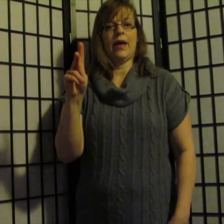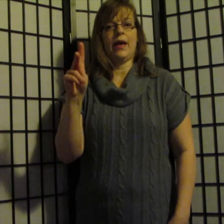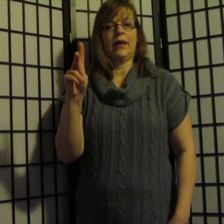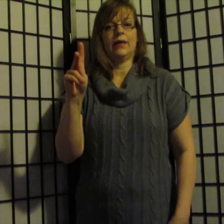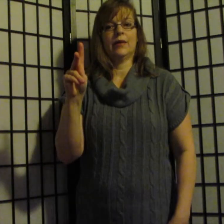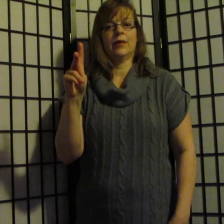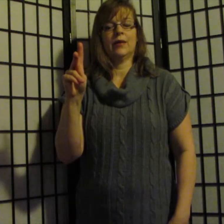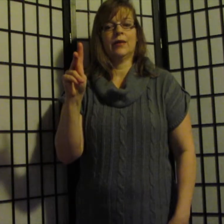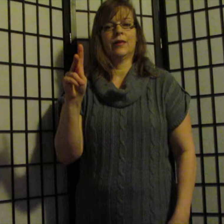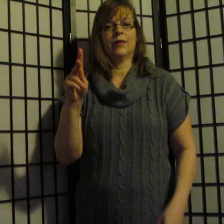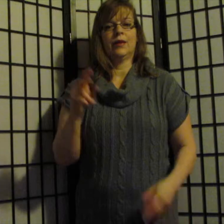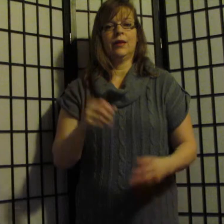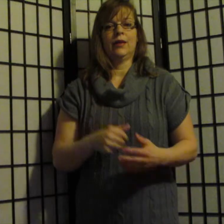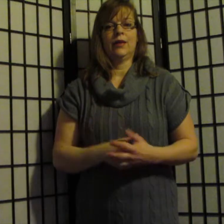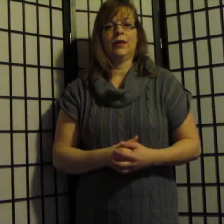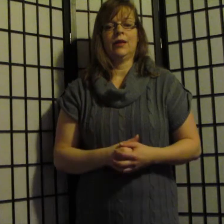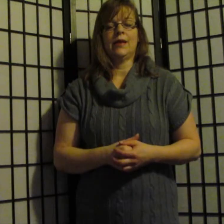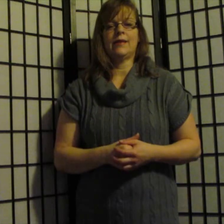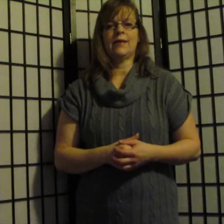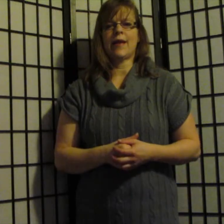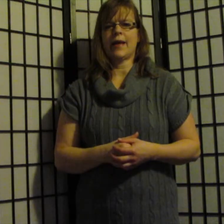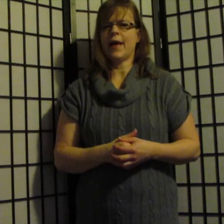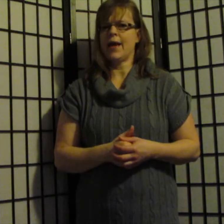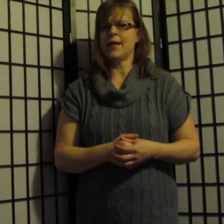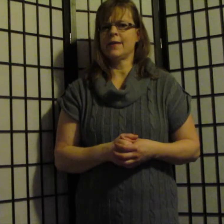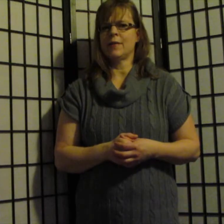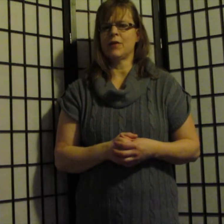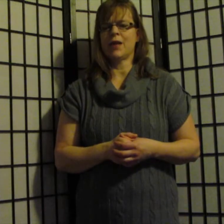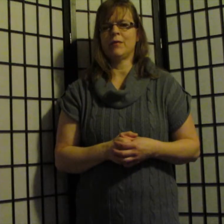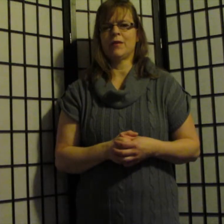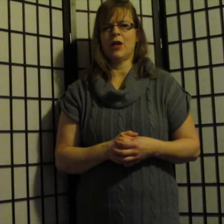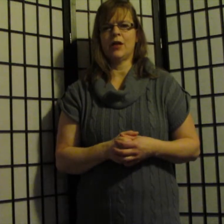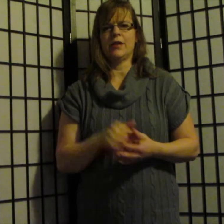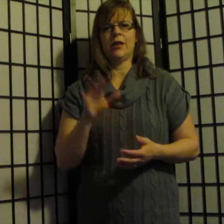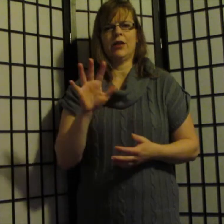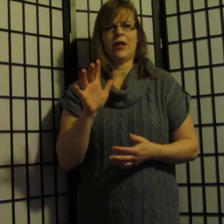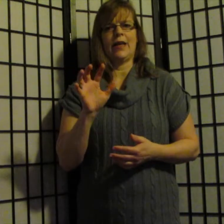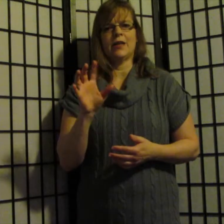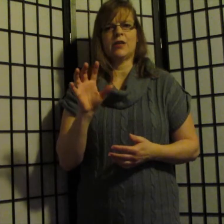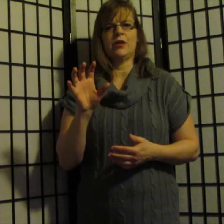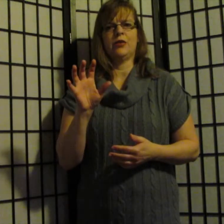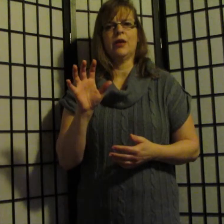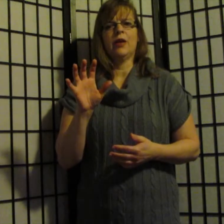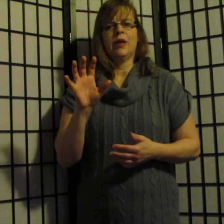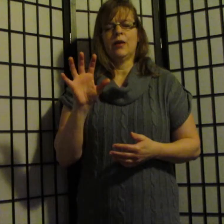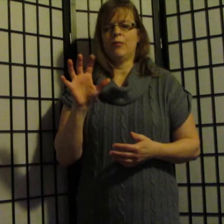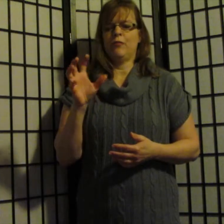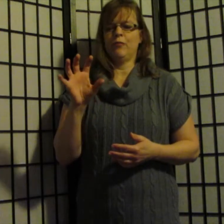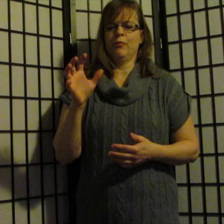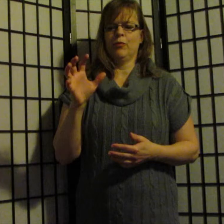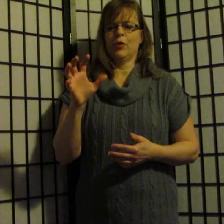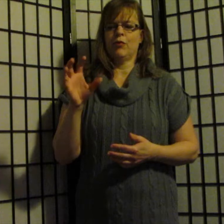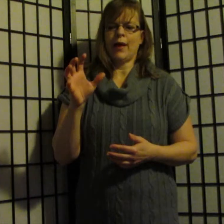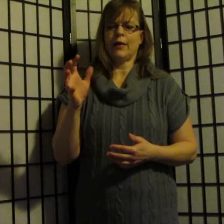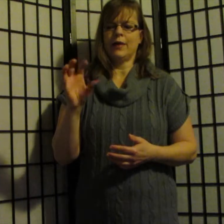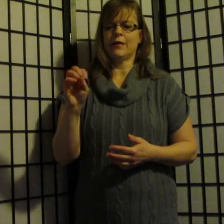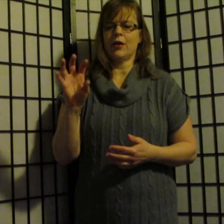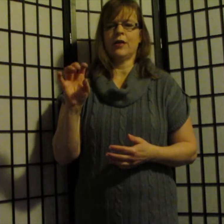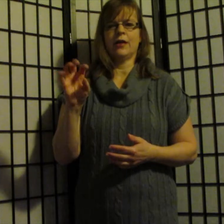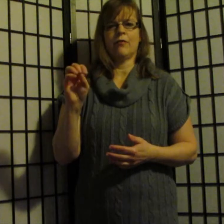Okay. And since that K sometimes is hard to get your hand to do correctly, it's hard to get it